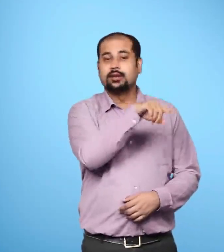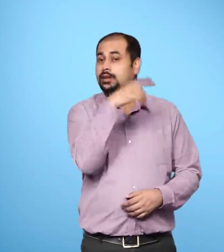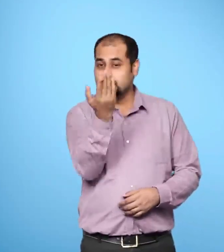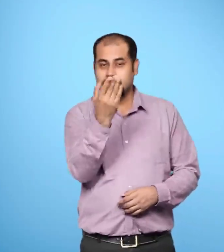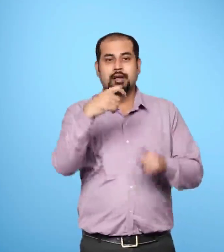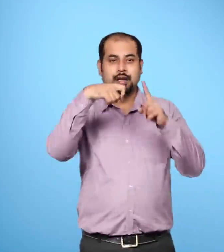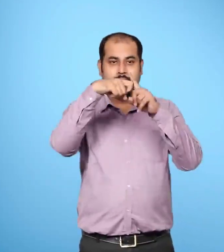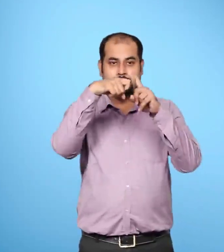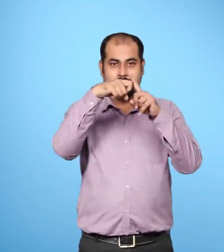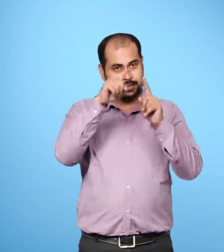Karma,